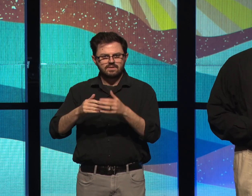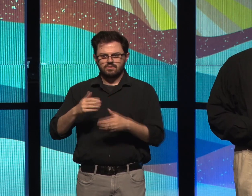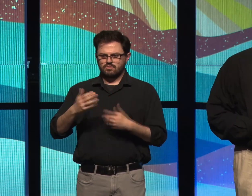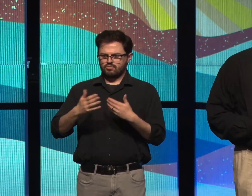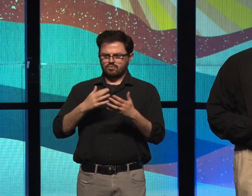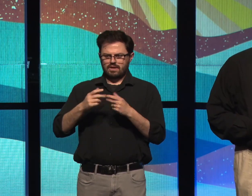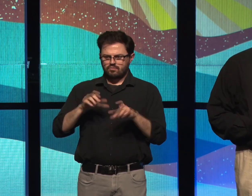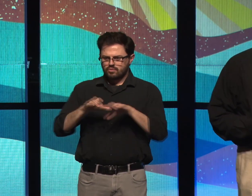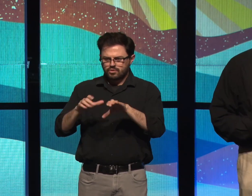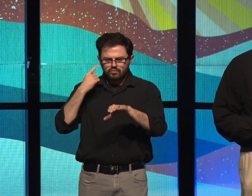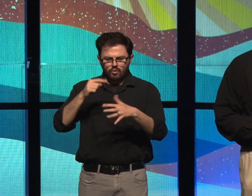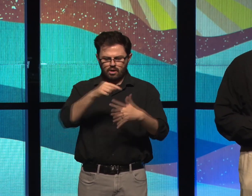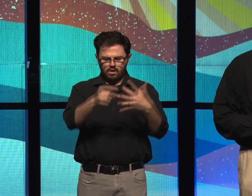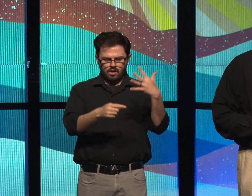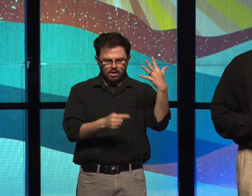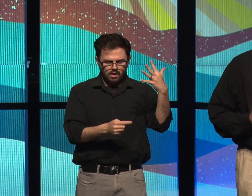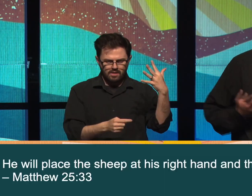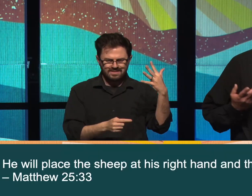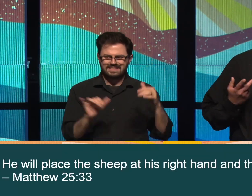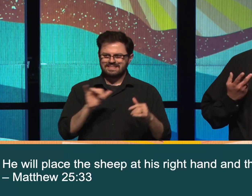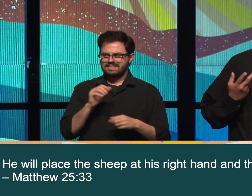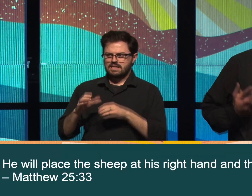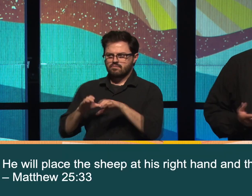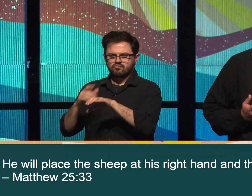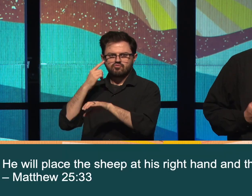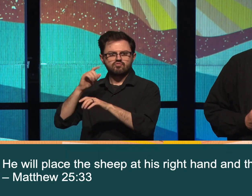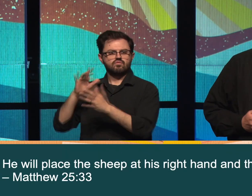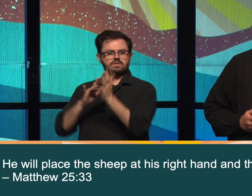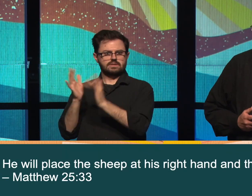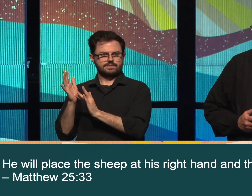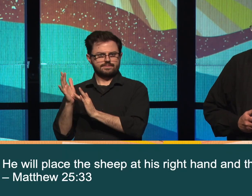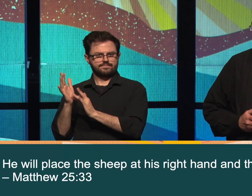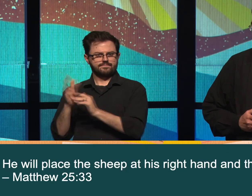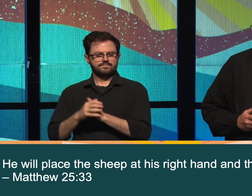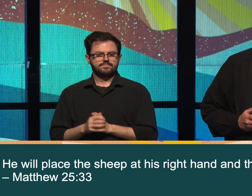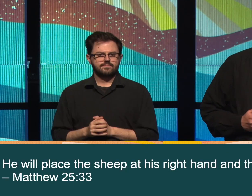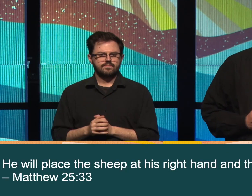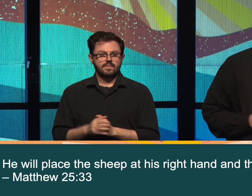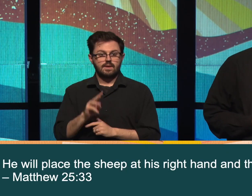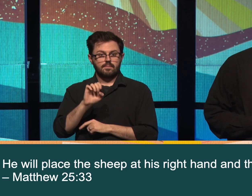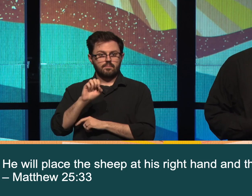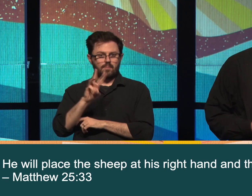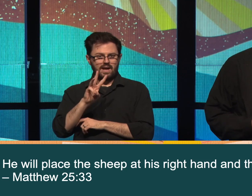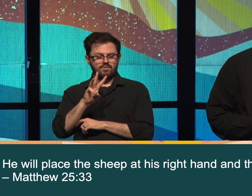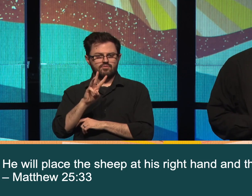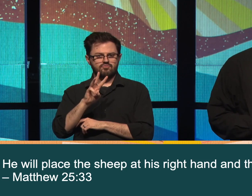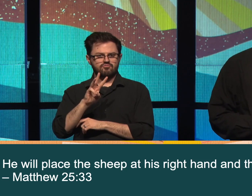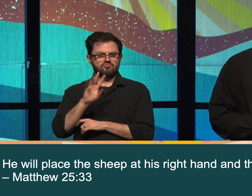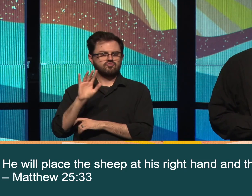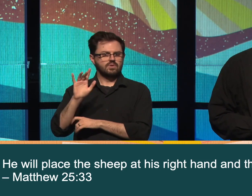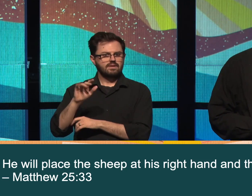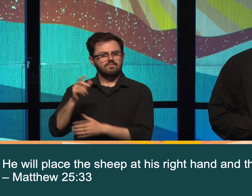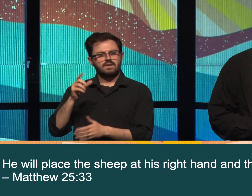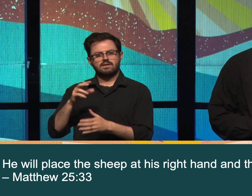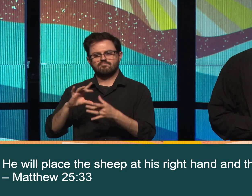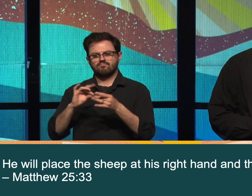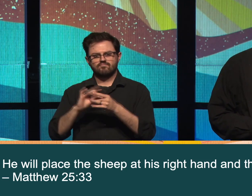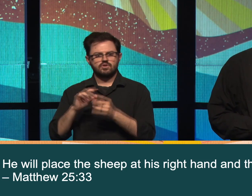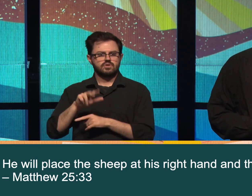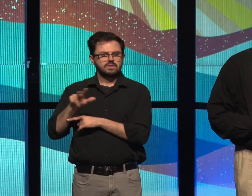him. In verse 33, it states that he will place the sheep at his right hand and the goats at his